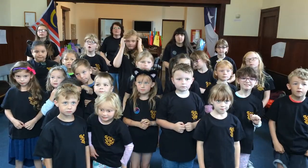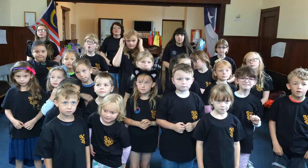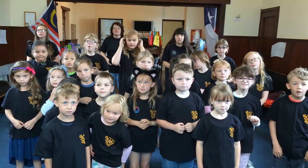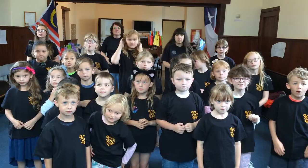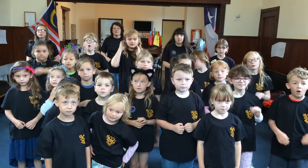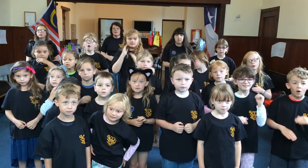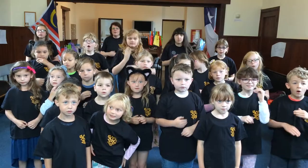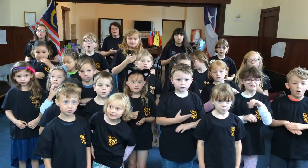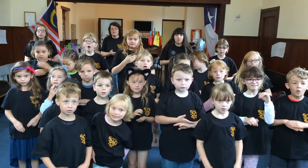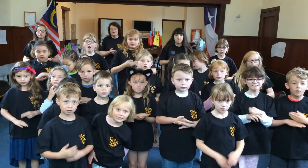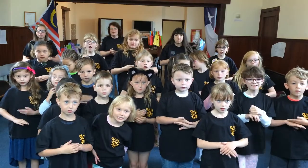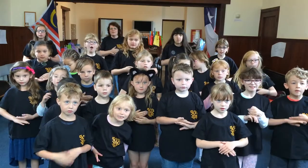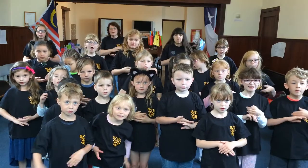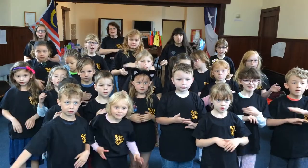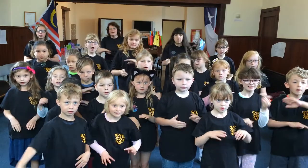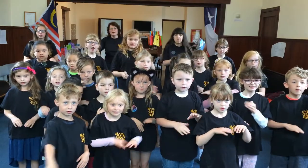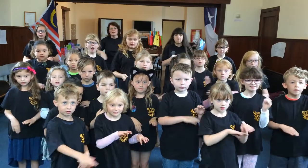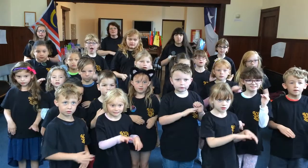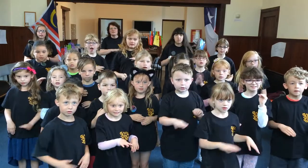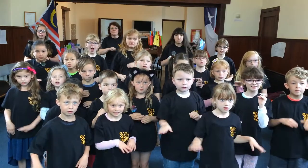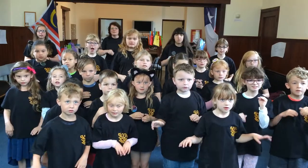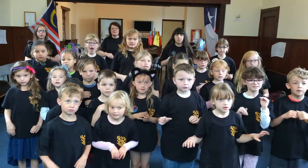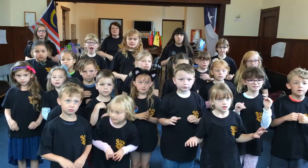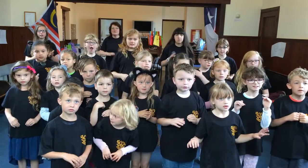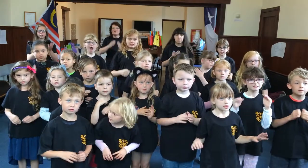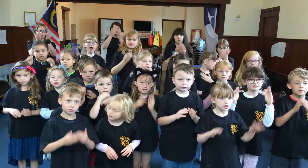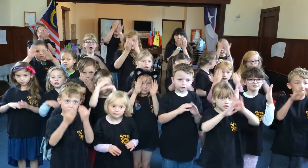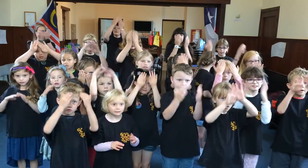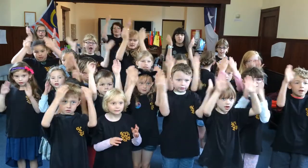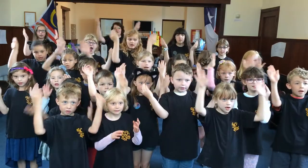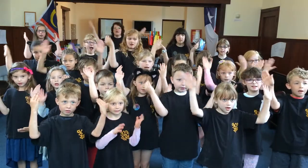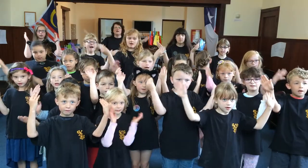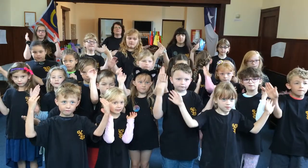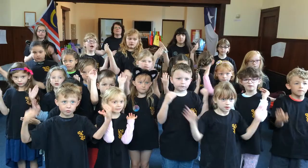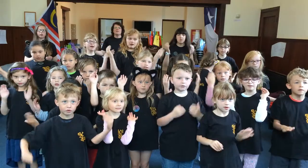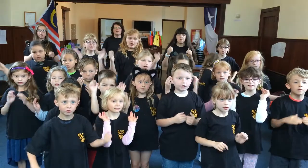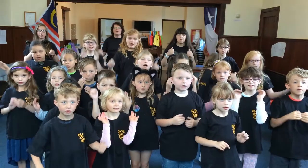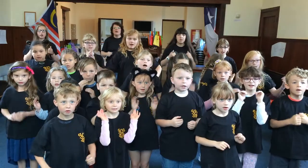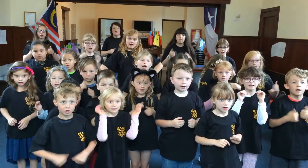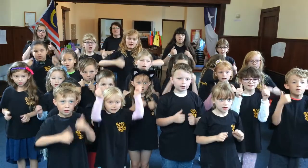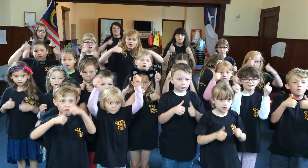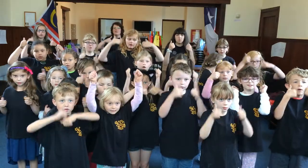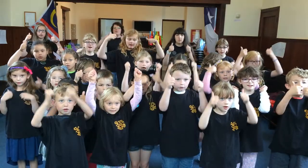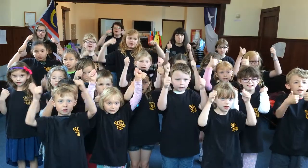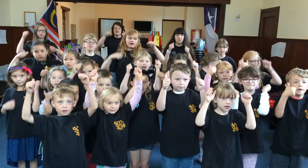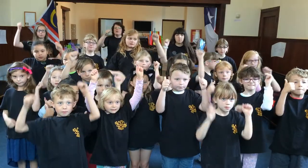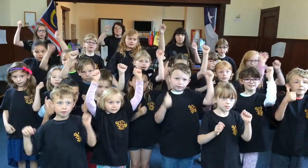Oh, we have our tears in heaven, hallowed be